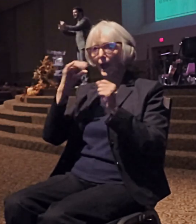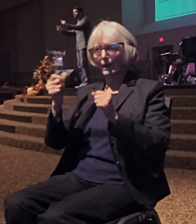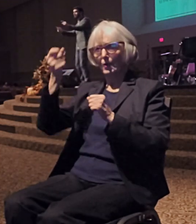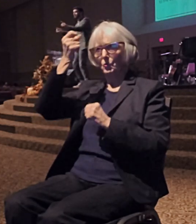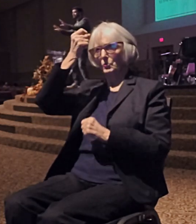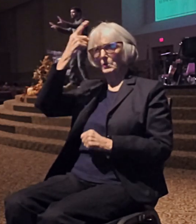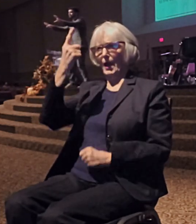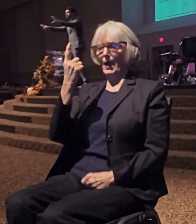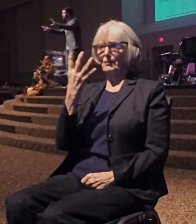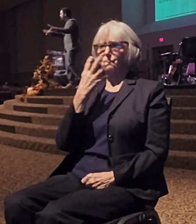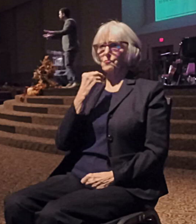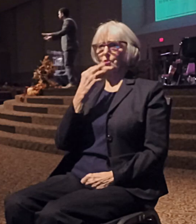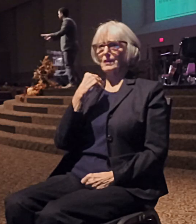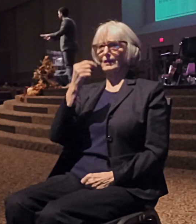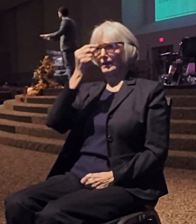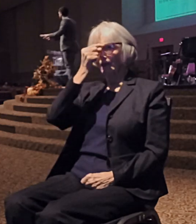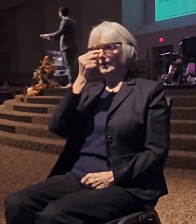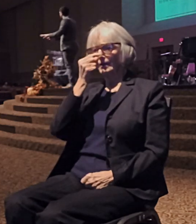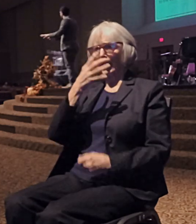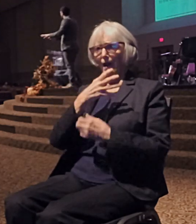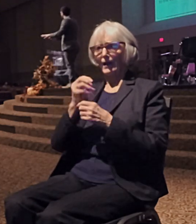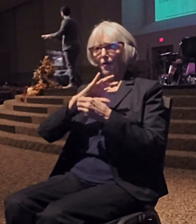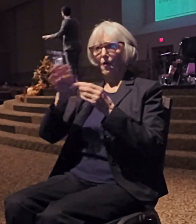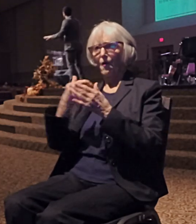the data and put it to use for your and I's good.